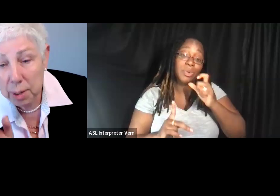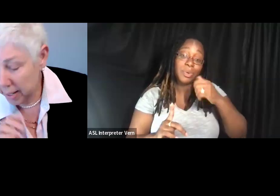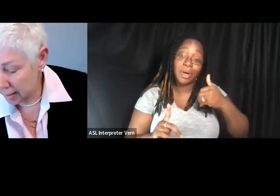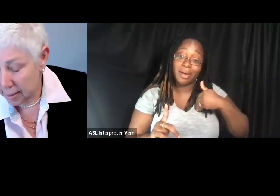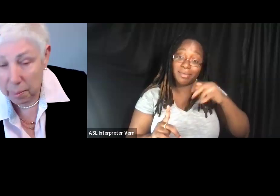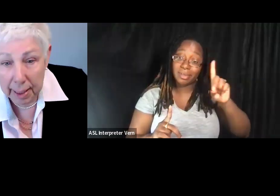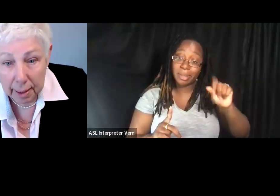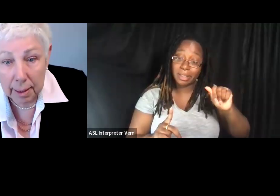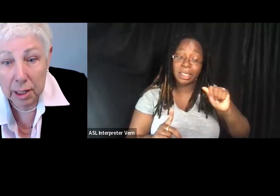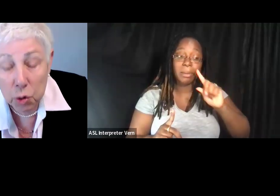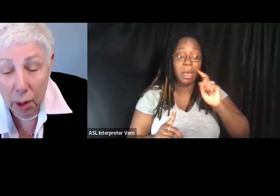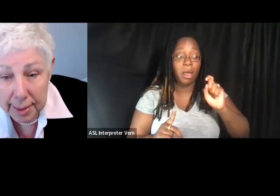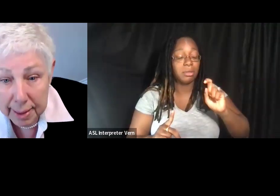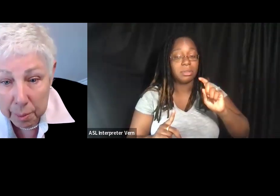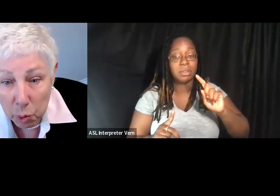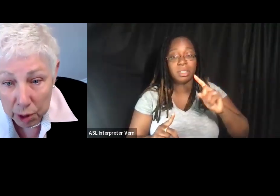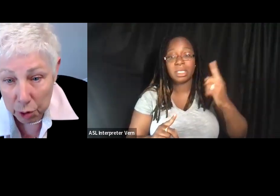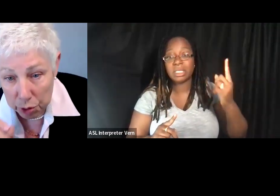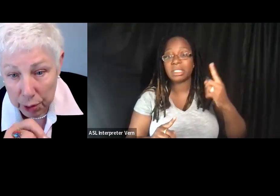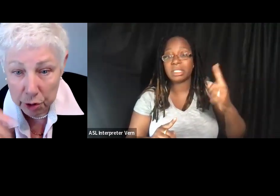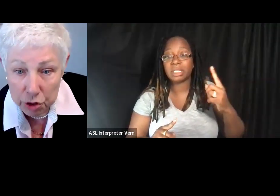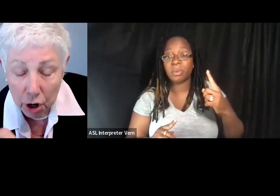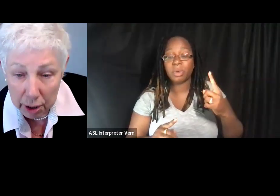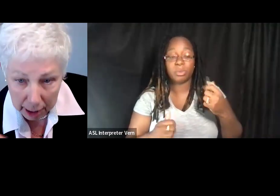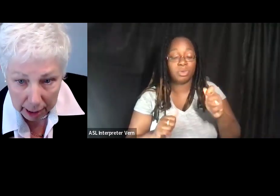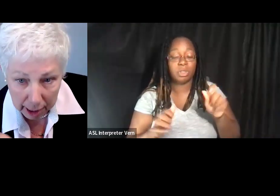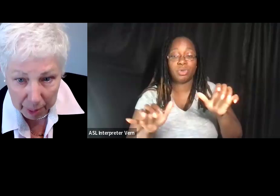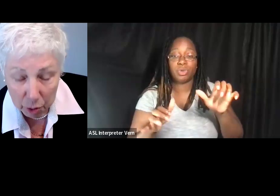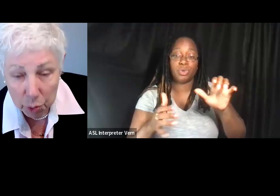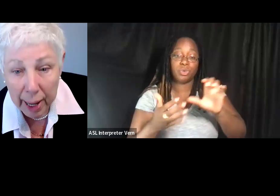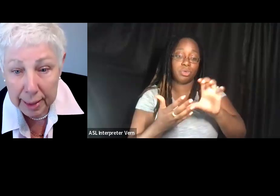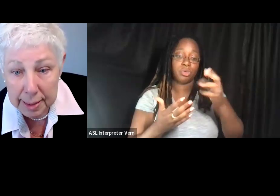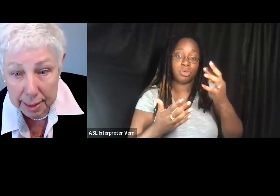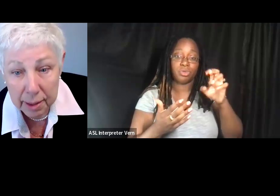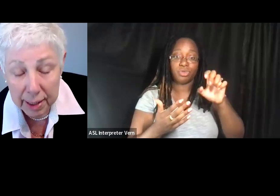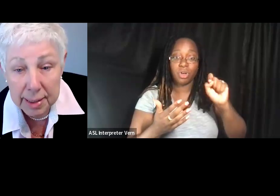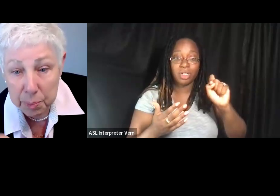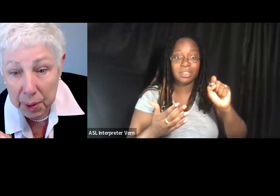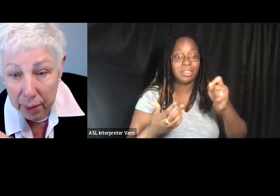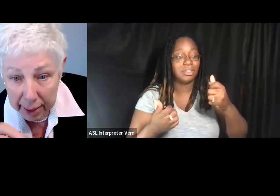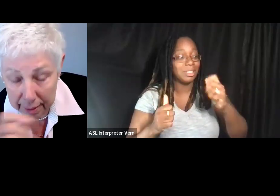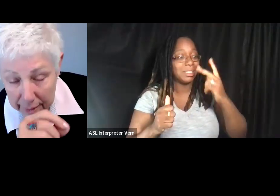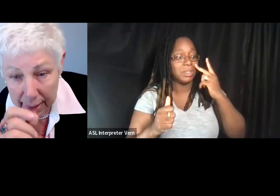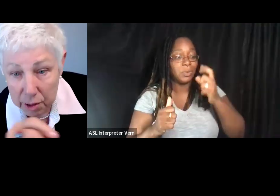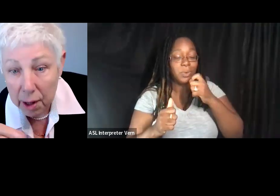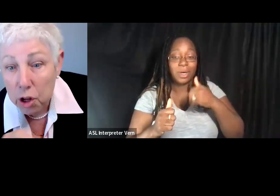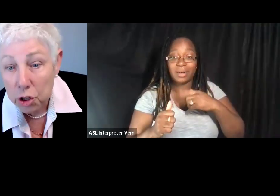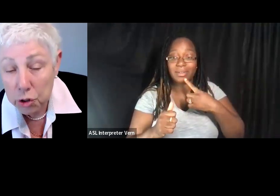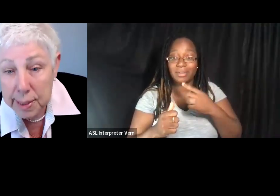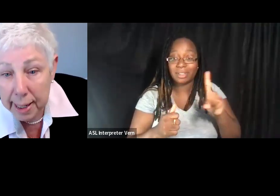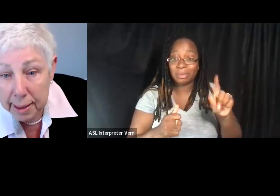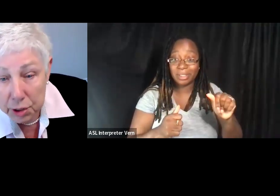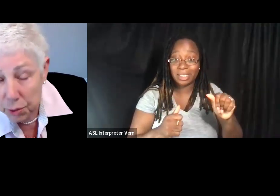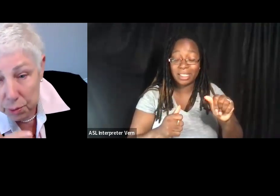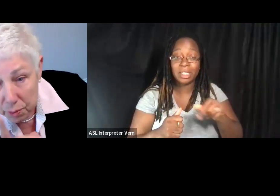disabilities only because somebody leaned across the table when you were doing your chart about who had a significant disability, and